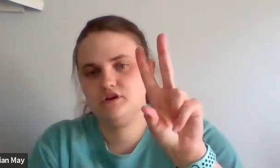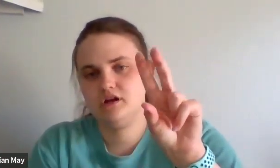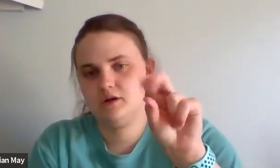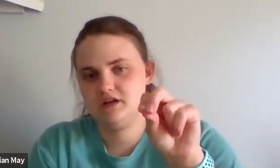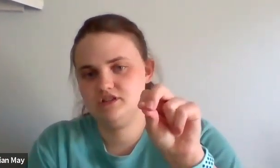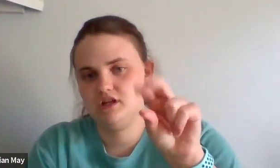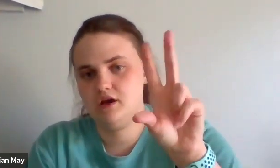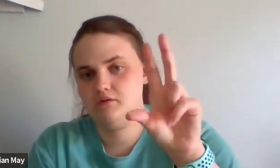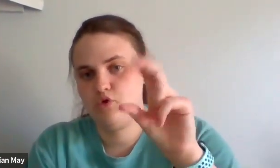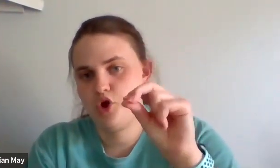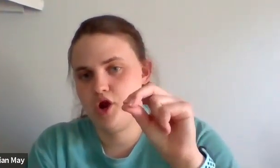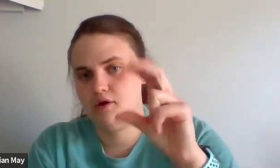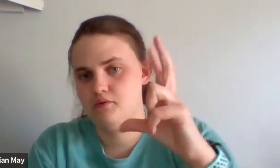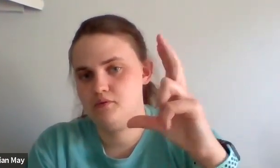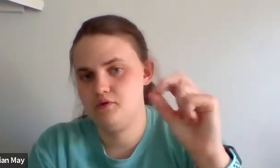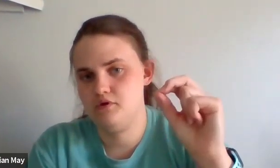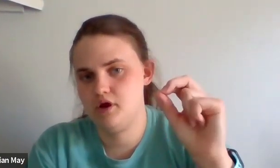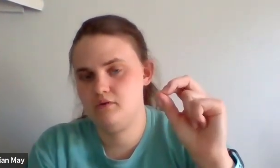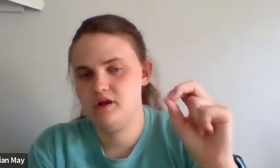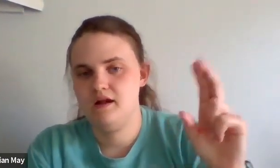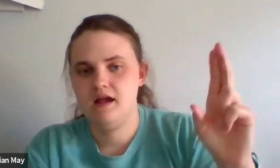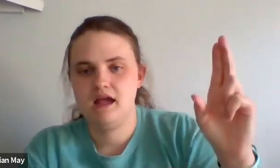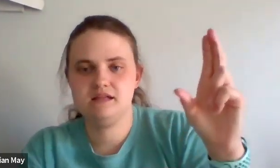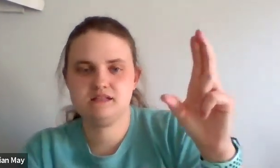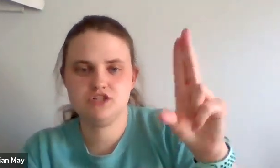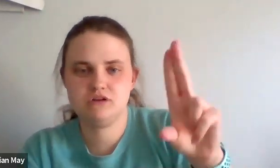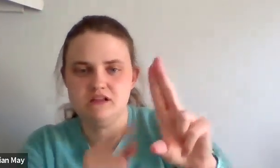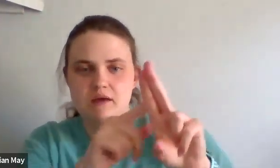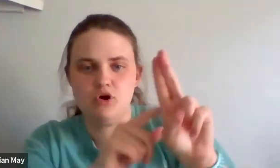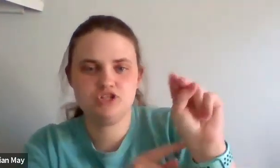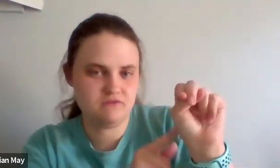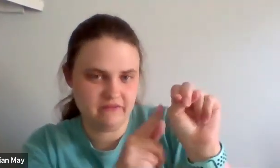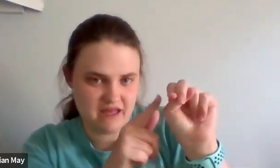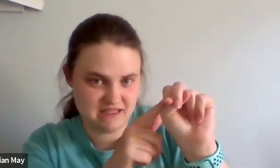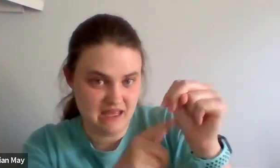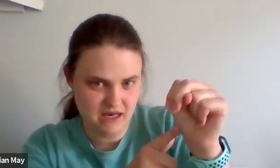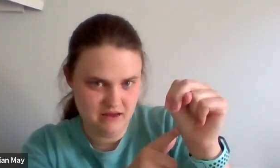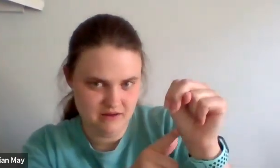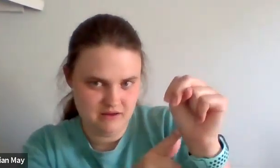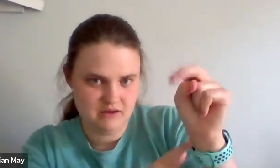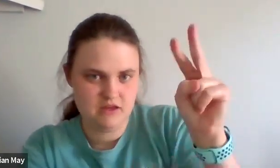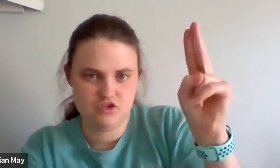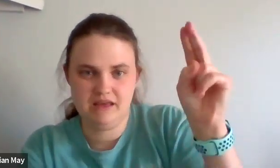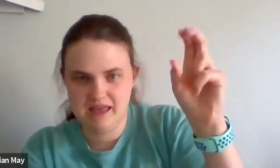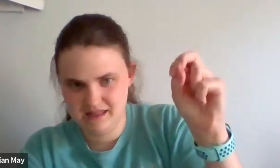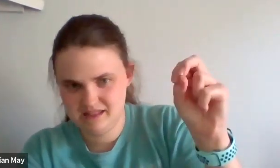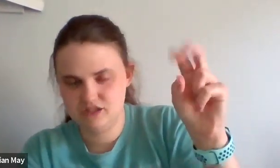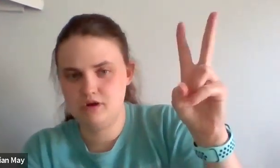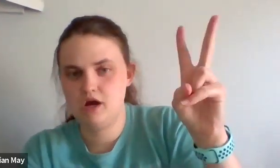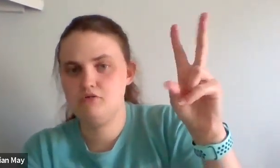going to come down to no, no, no. And it's because you're getting that motion of like, that's in. So like ends into a no,